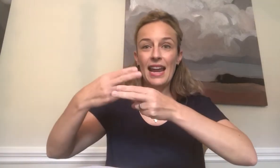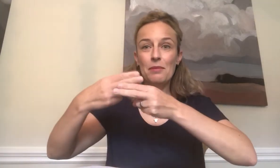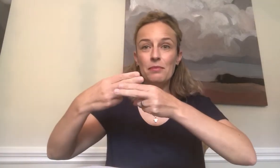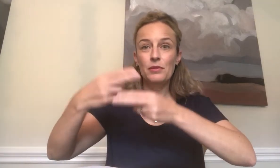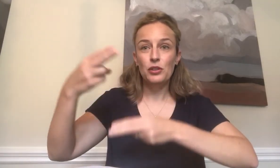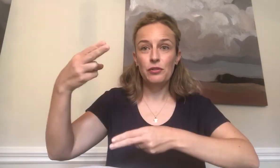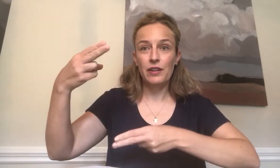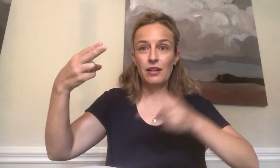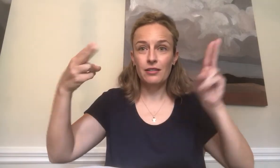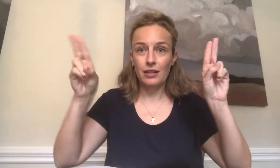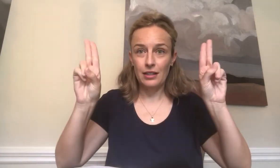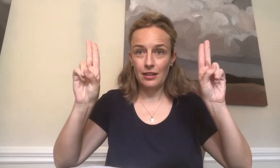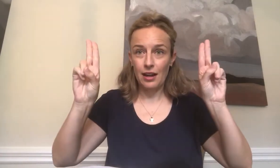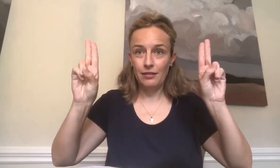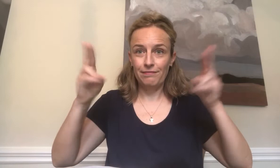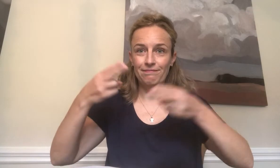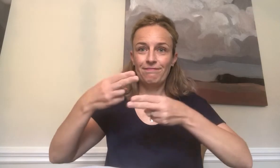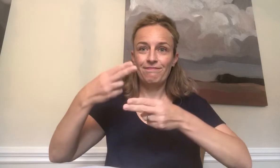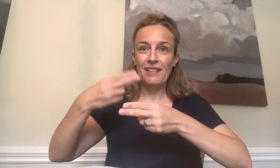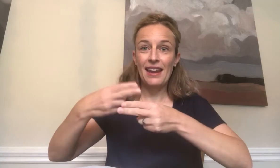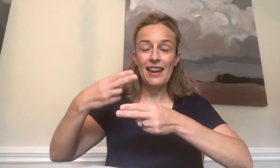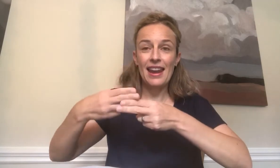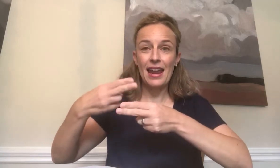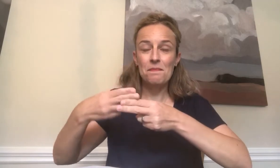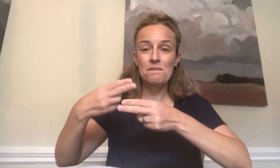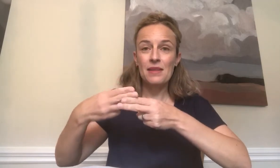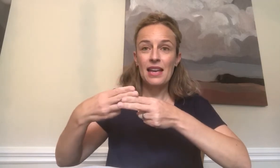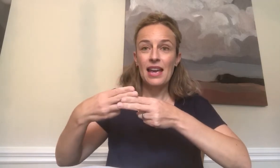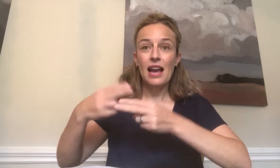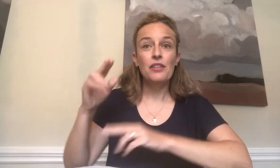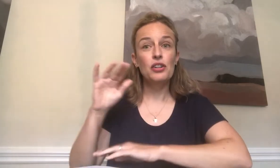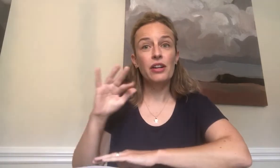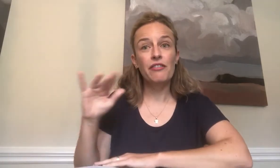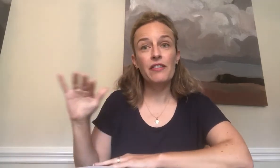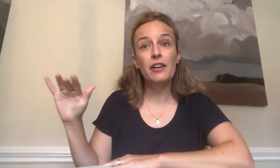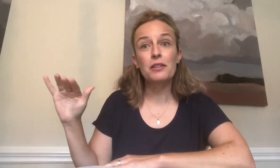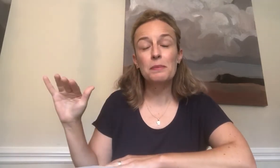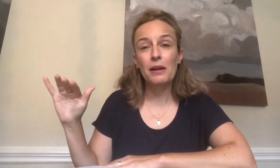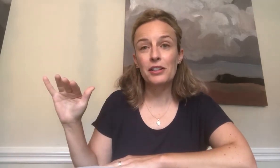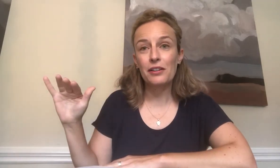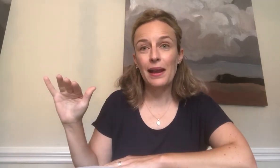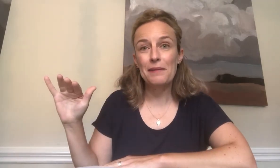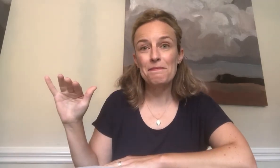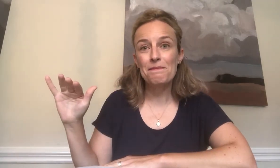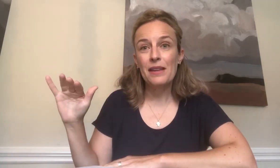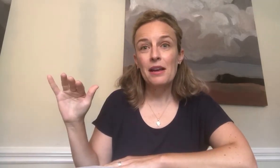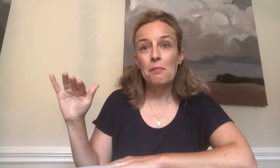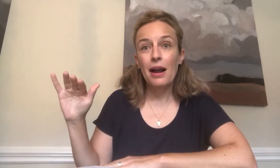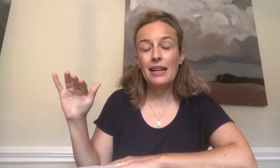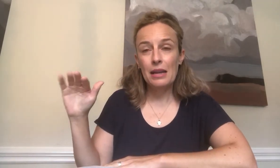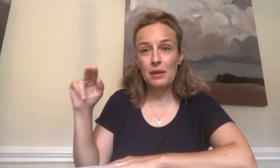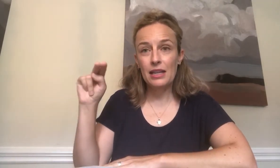name, 2 fingers on each side. Name, and then you can finger spell your name. My name